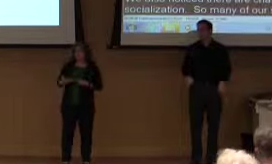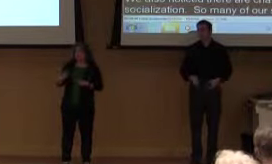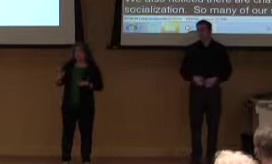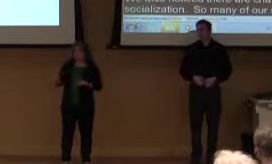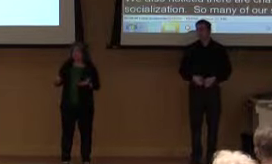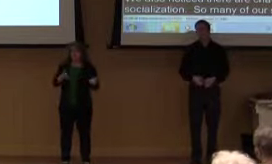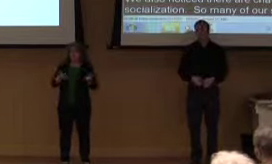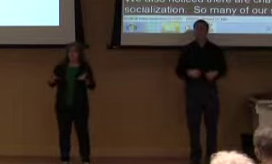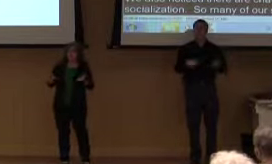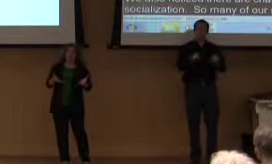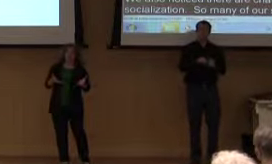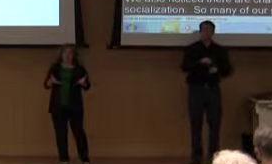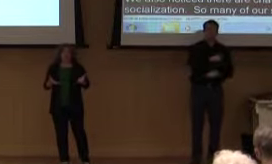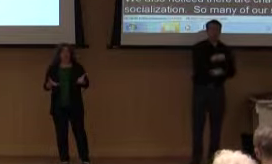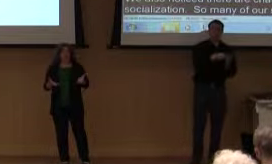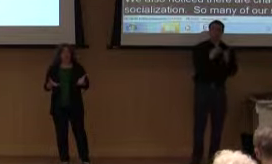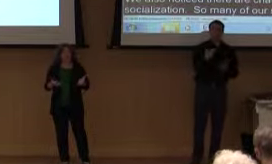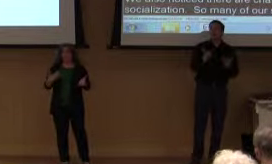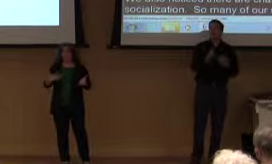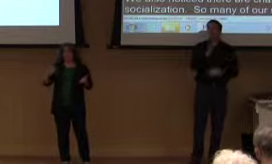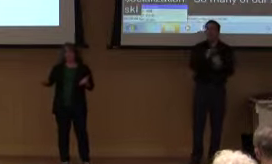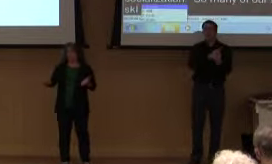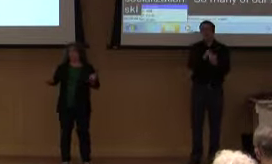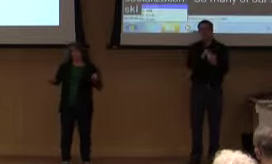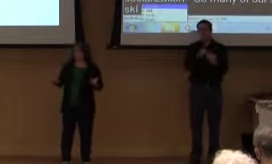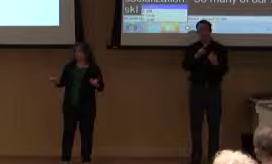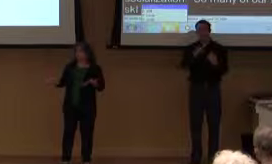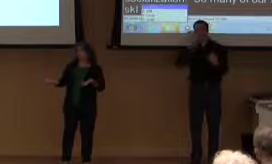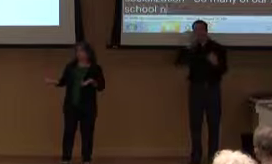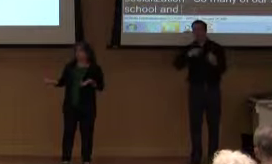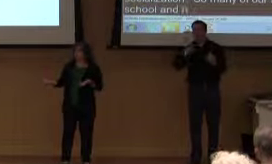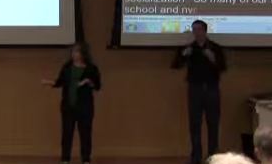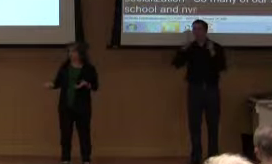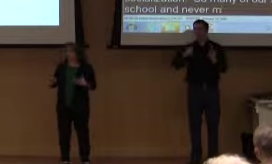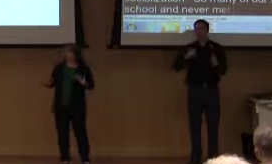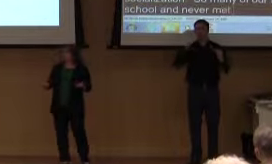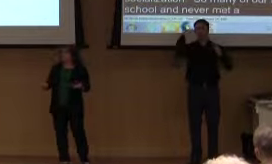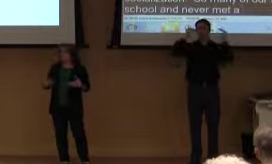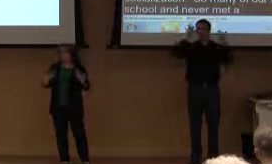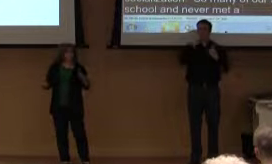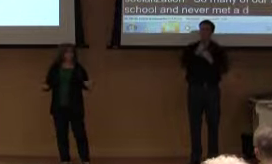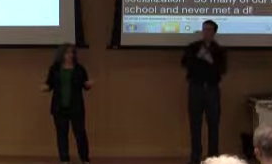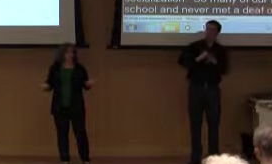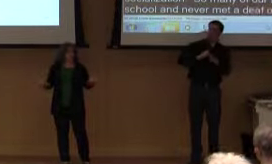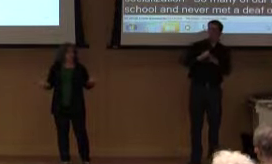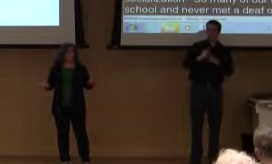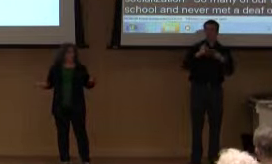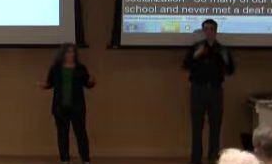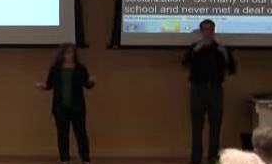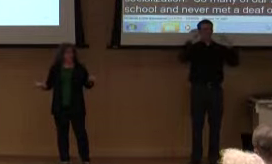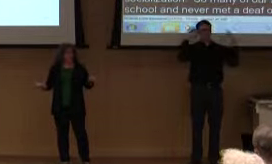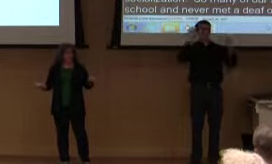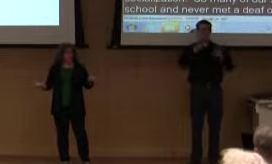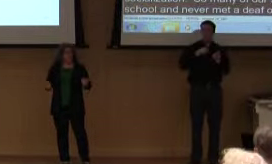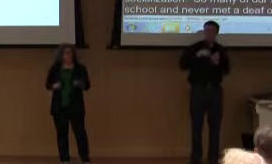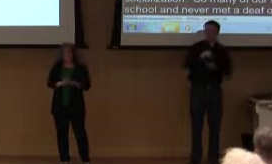they've also never maybe met a deaf or hard of hearing person, an adult who's a professional and who's successful in the field